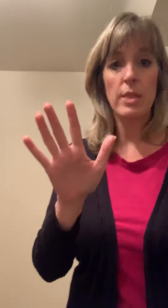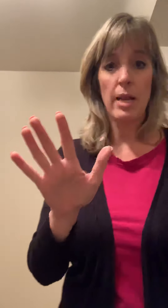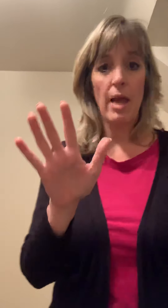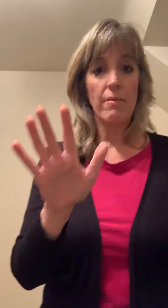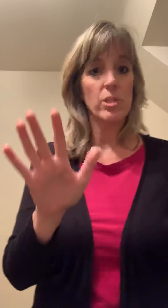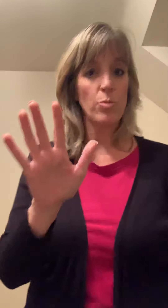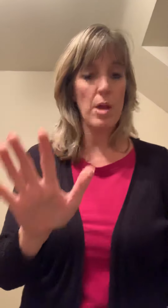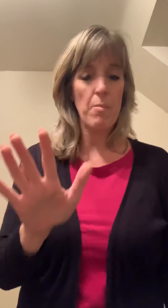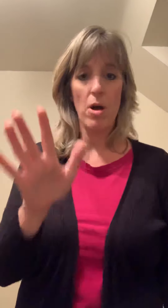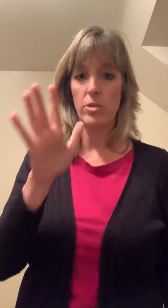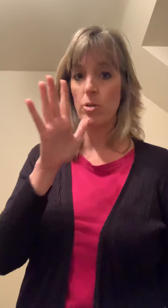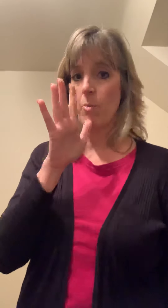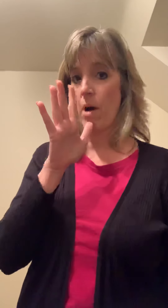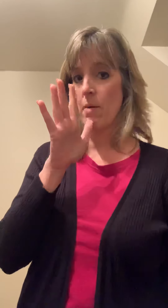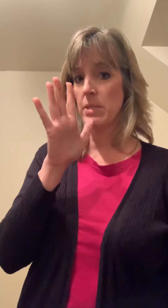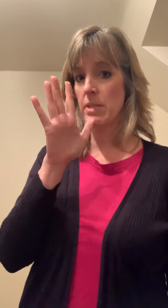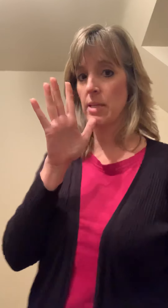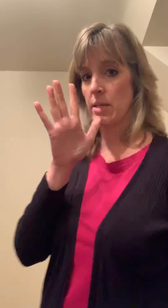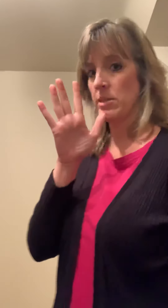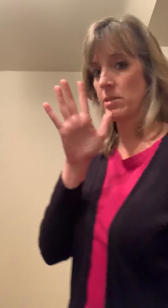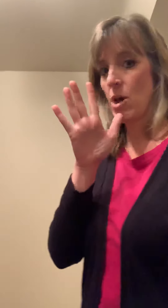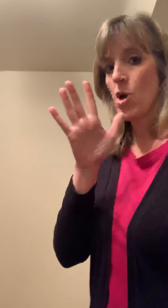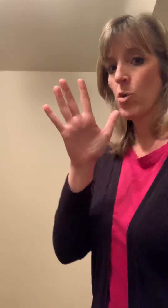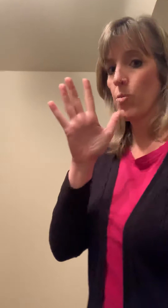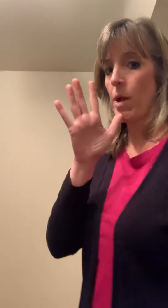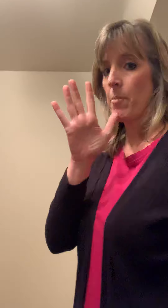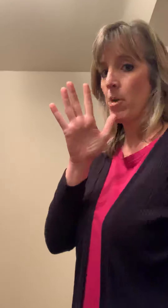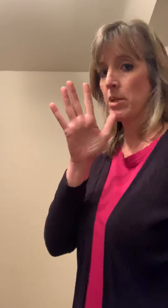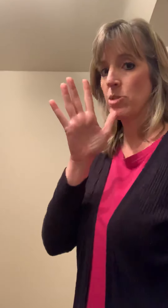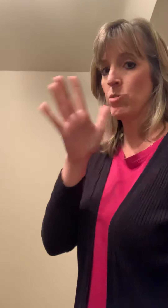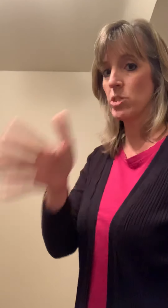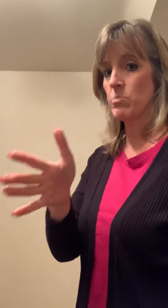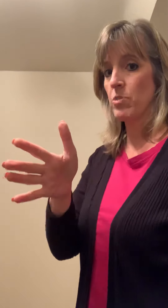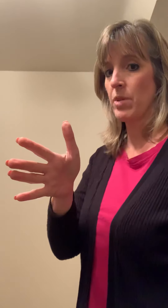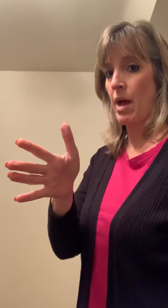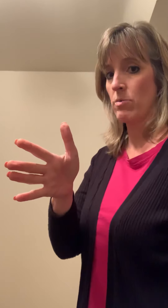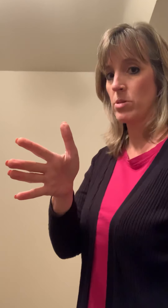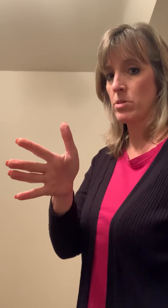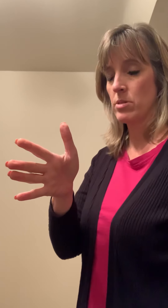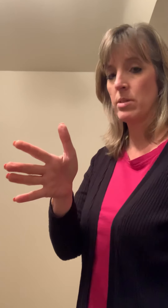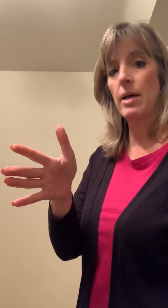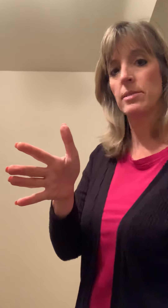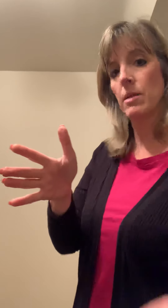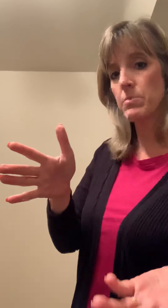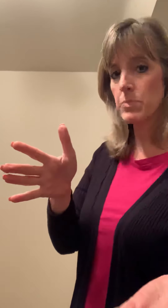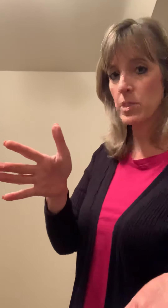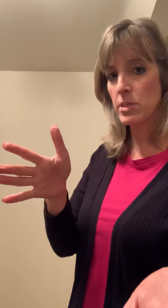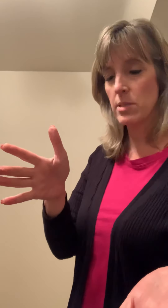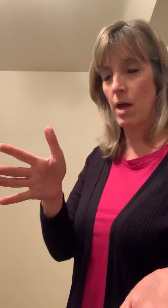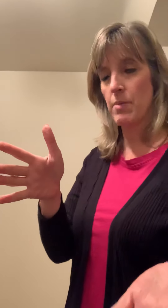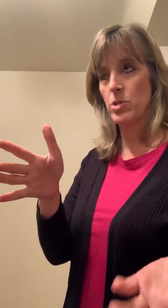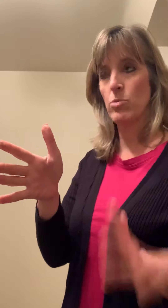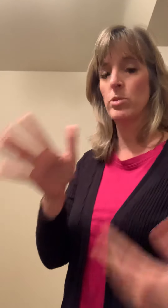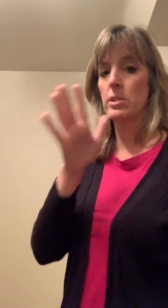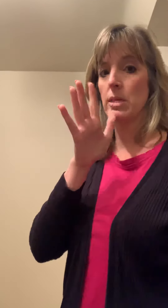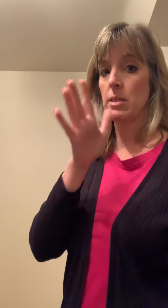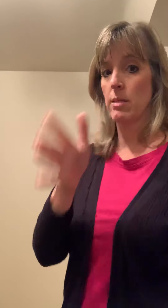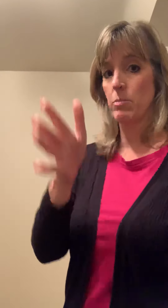I have is grandma. So mom is like this, grandma is you just move it out. Now sometimes you will see that they'll move it